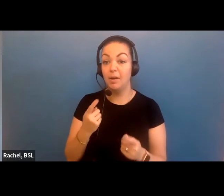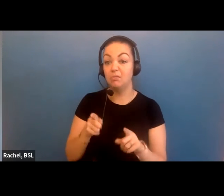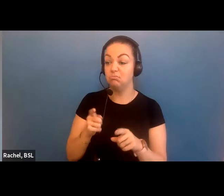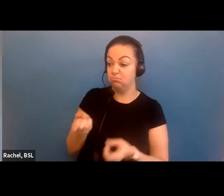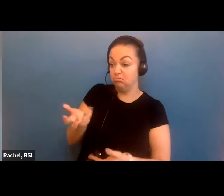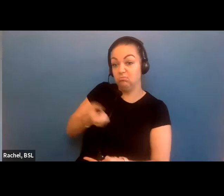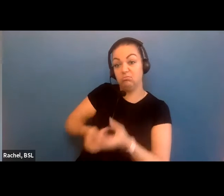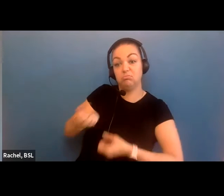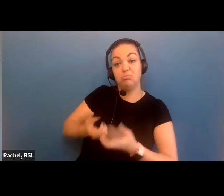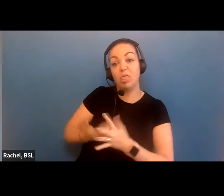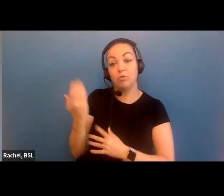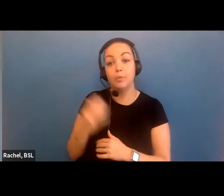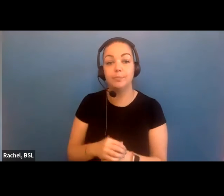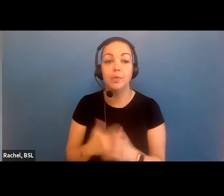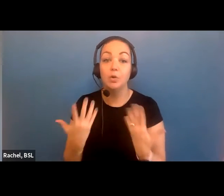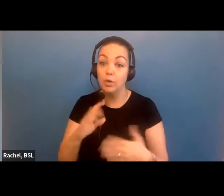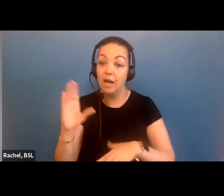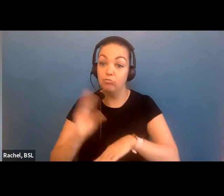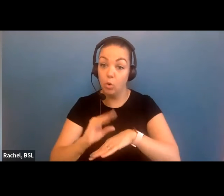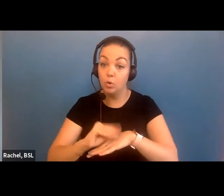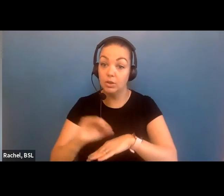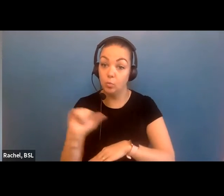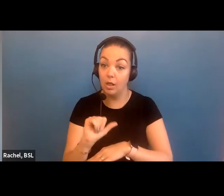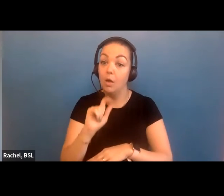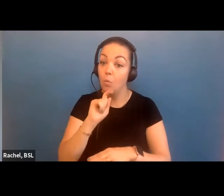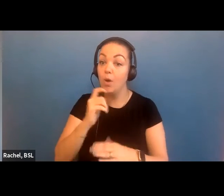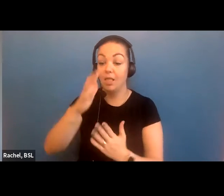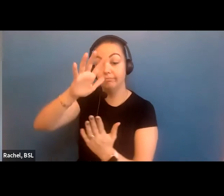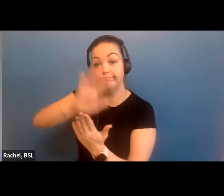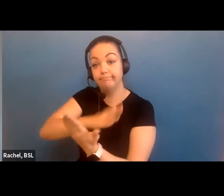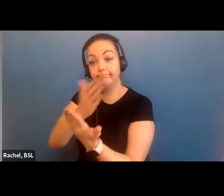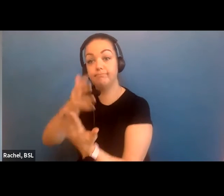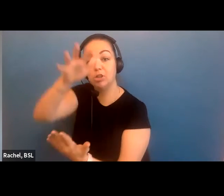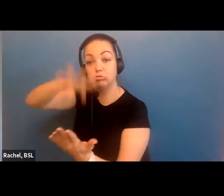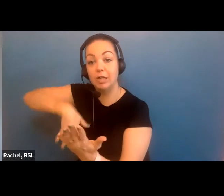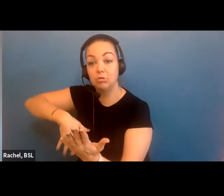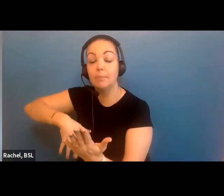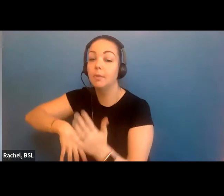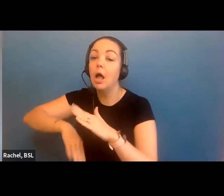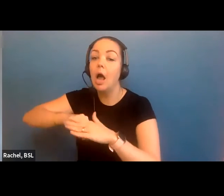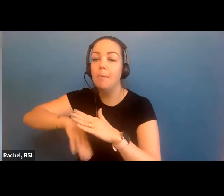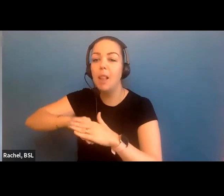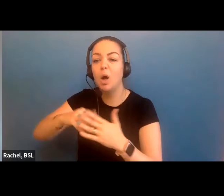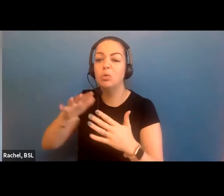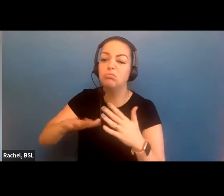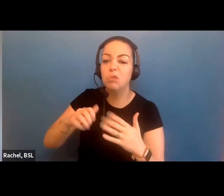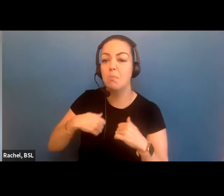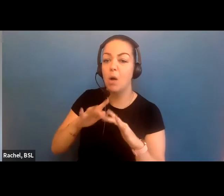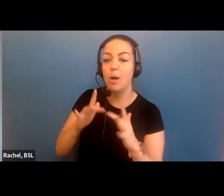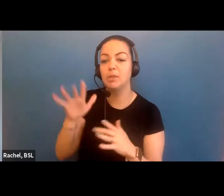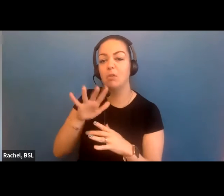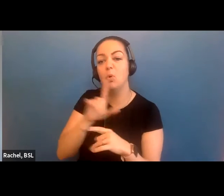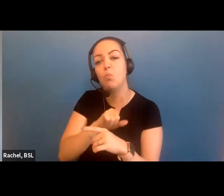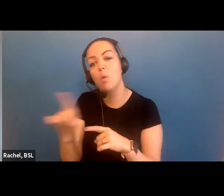Today will be recorded and there'll be a transcript available, and those are usually put live on our website about a week after the session. So those